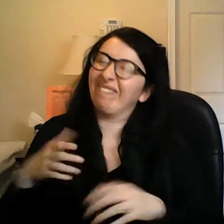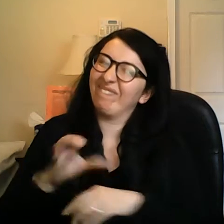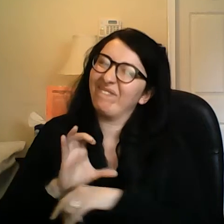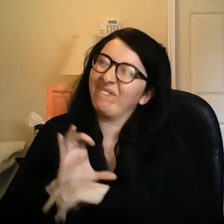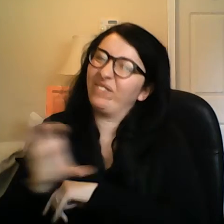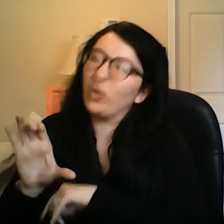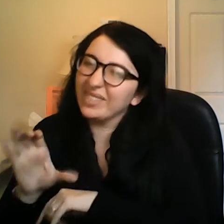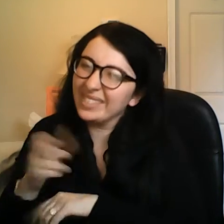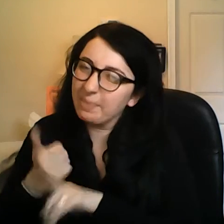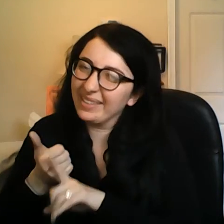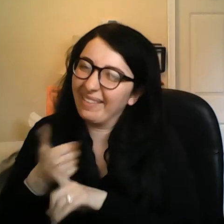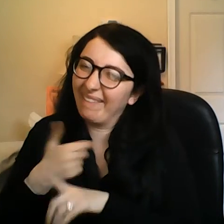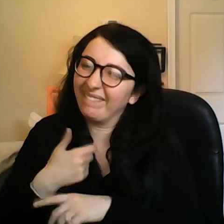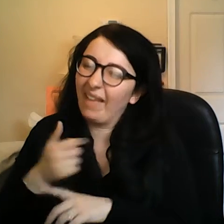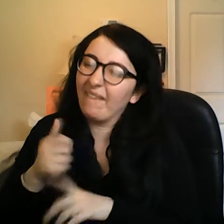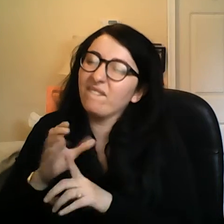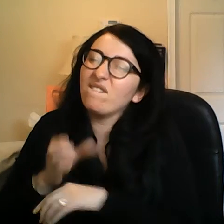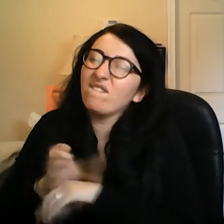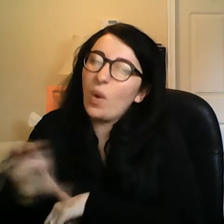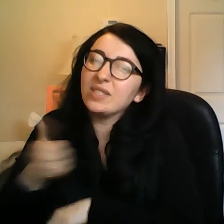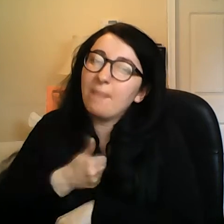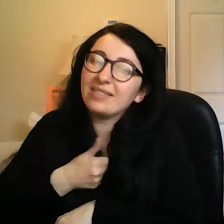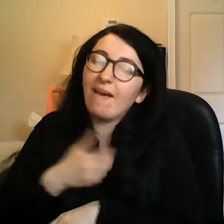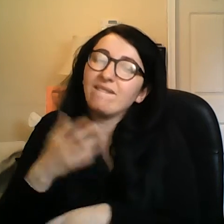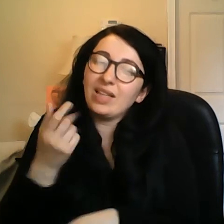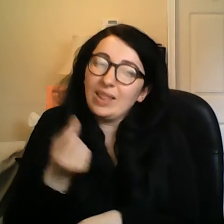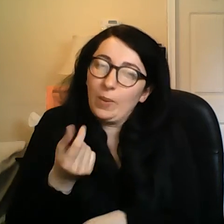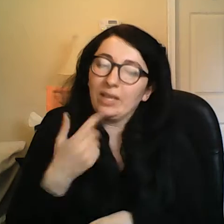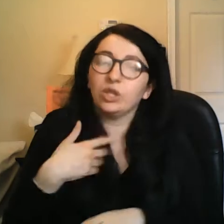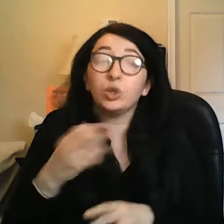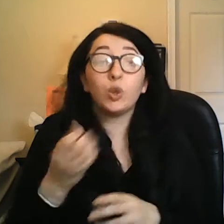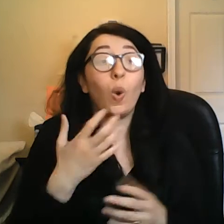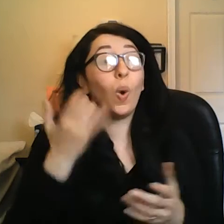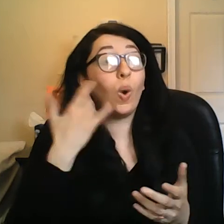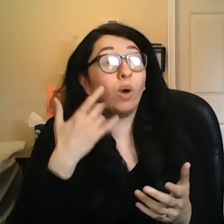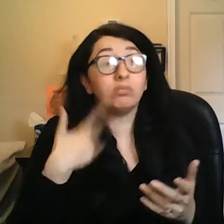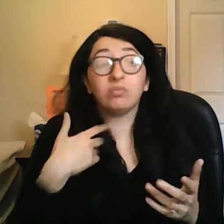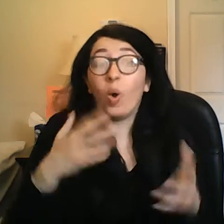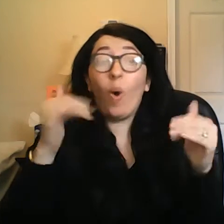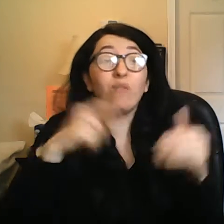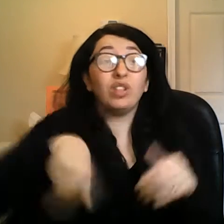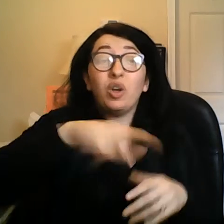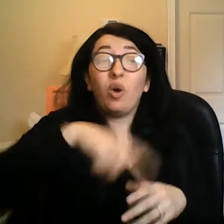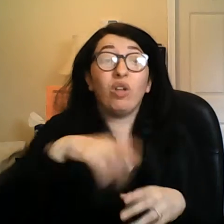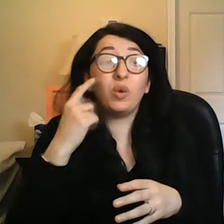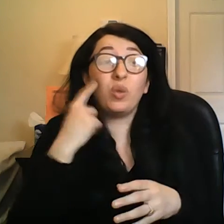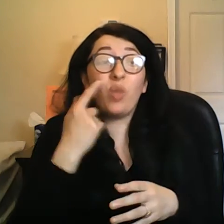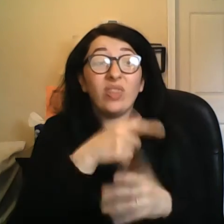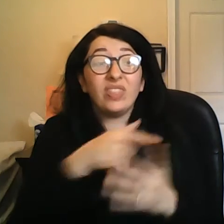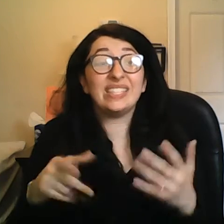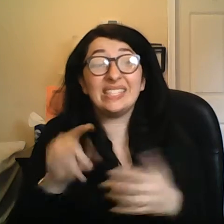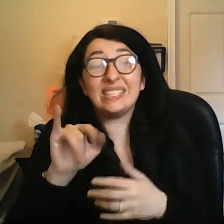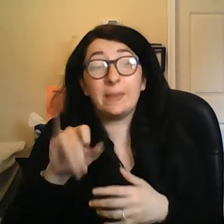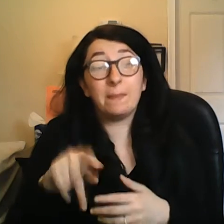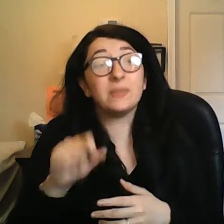these tips useful. And if you have any tips of your own to share on how to keep yourself on track and how to be self-taught, I'd love to hear them,